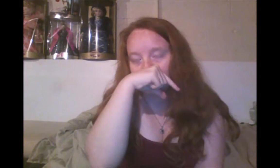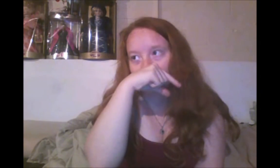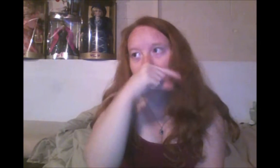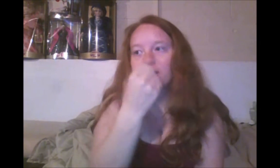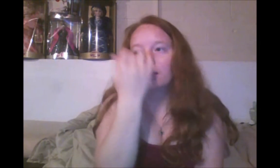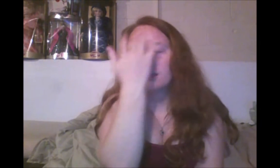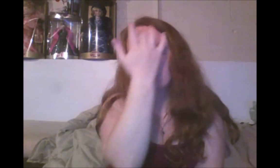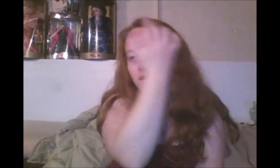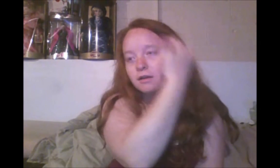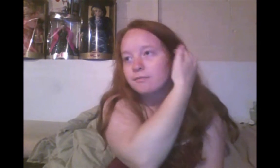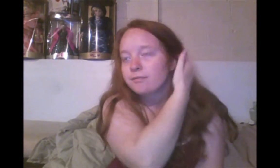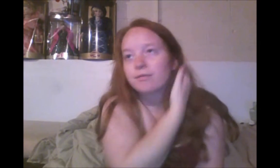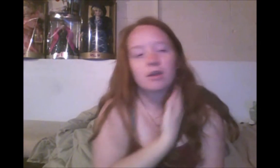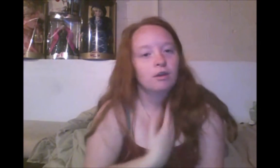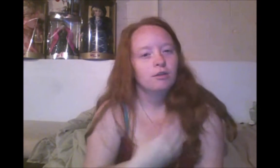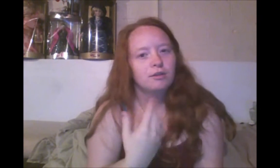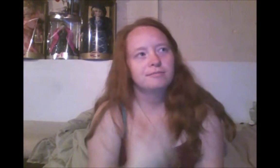could be like the